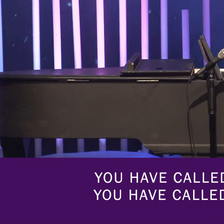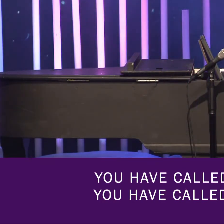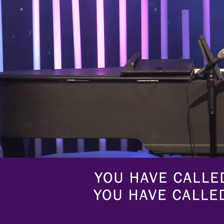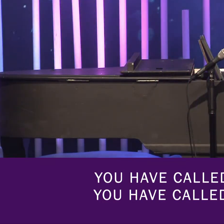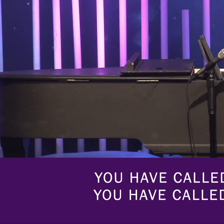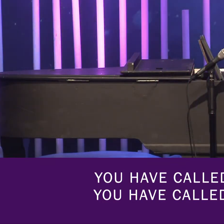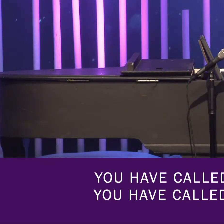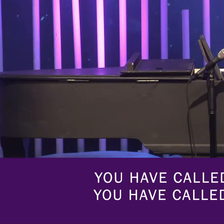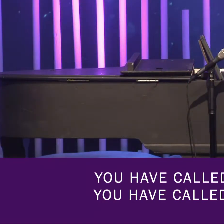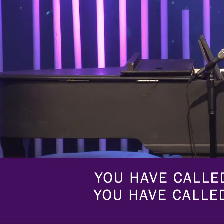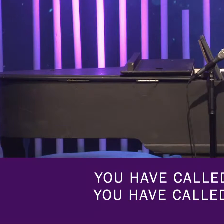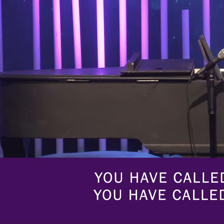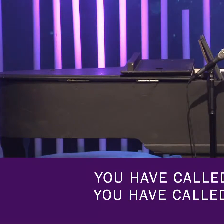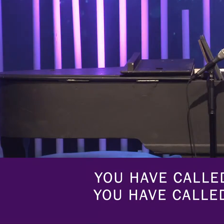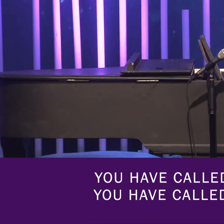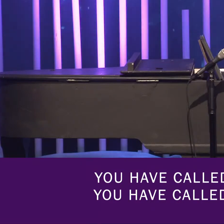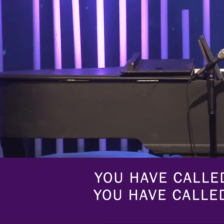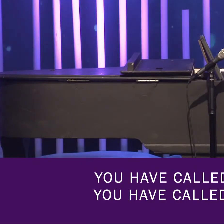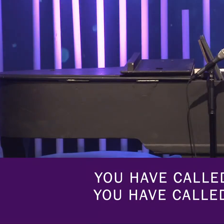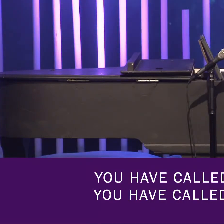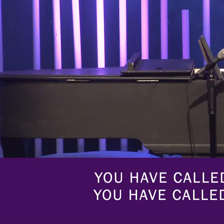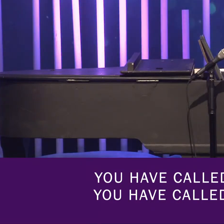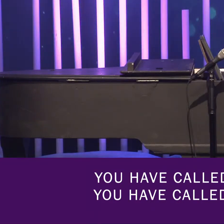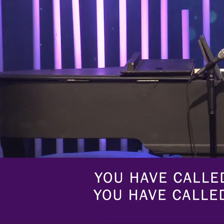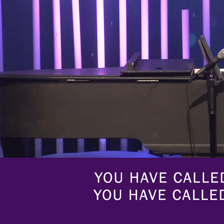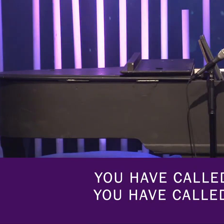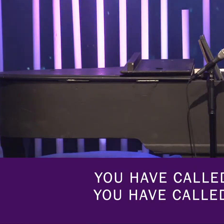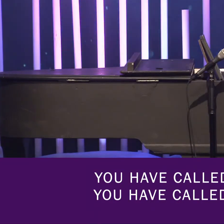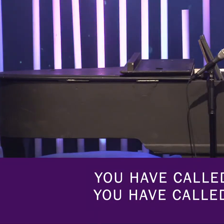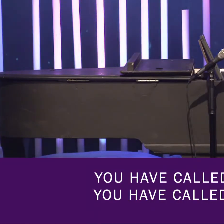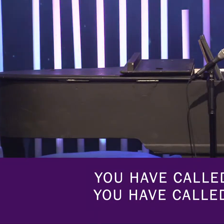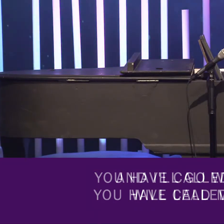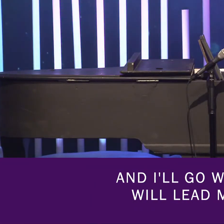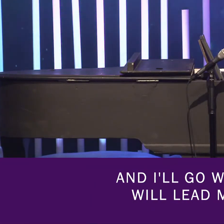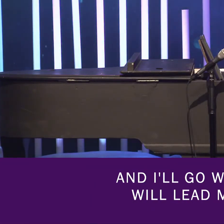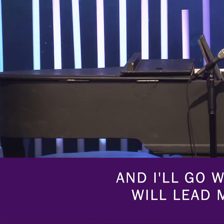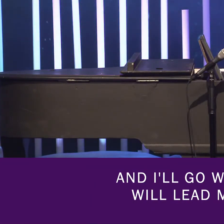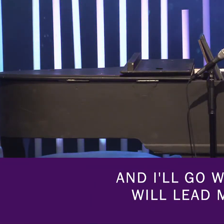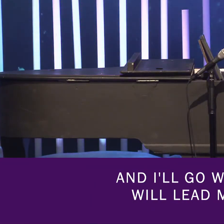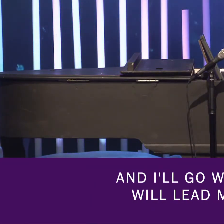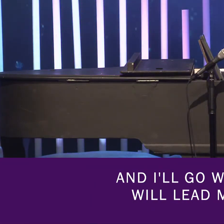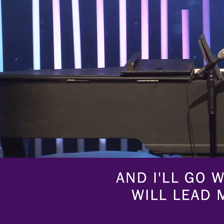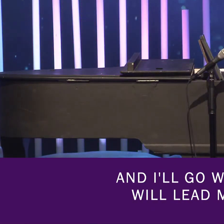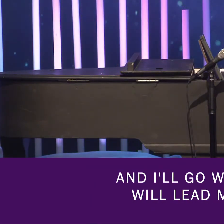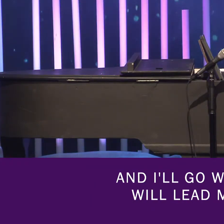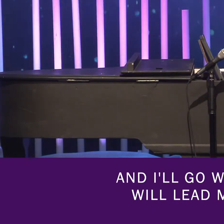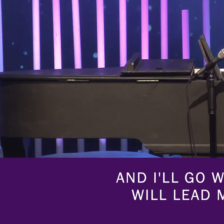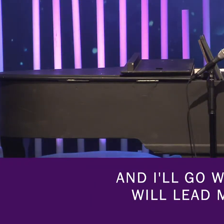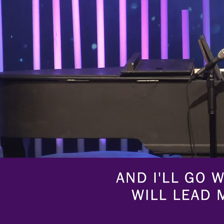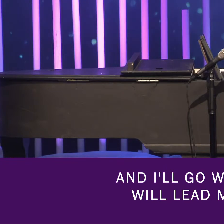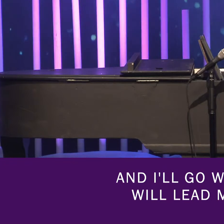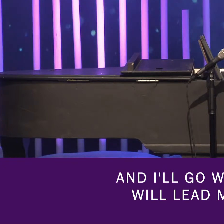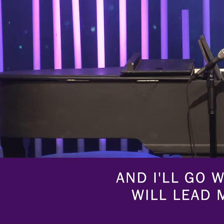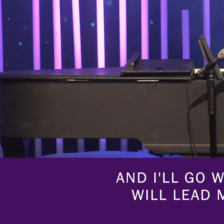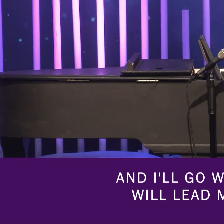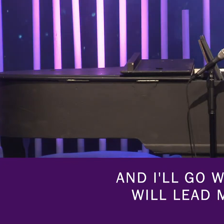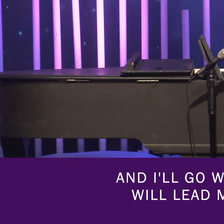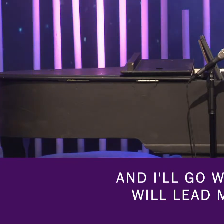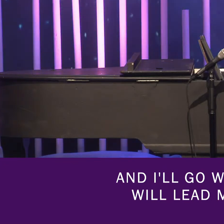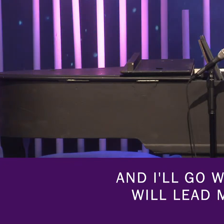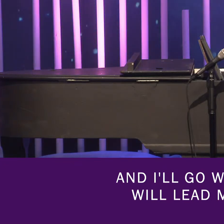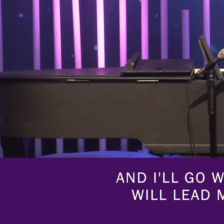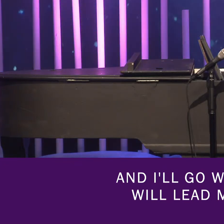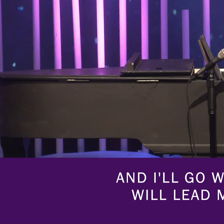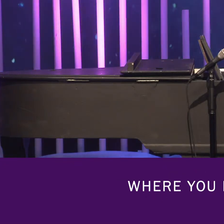You have called me higher, you have called me deeper, and I'll go where you will lead